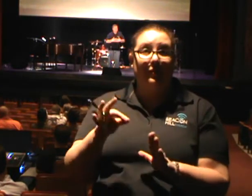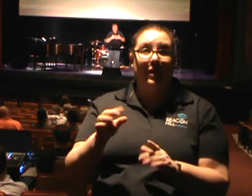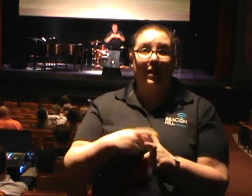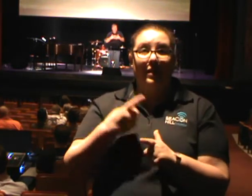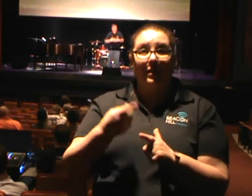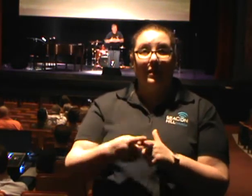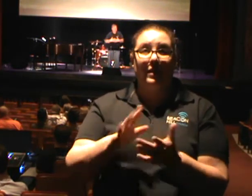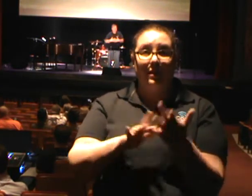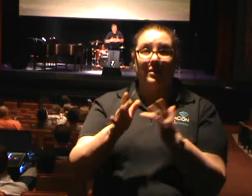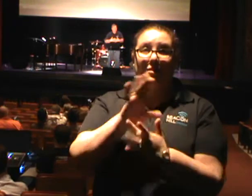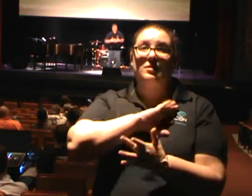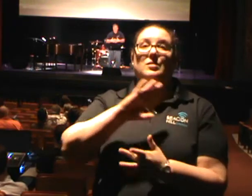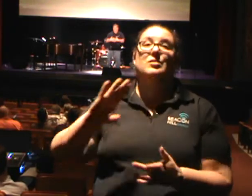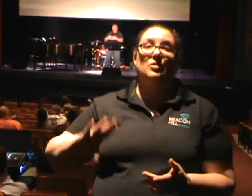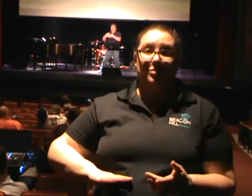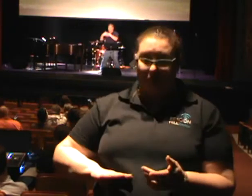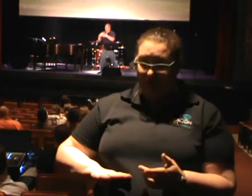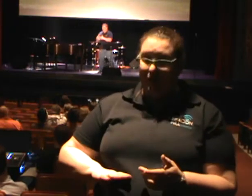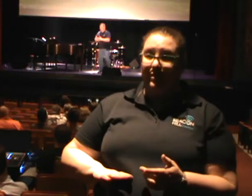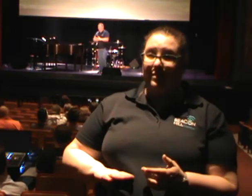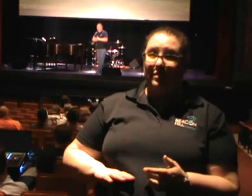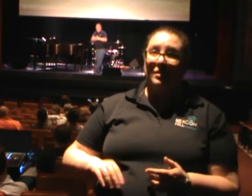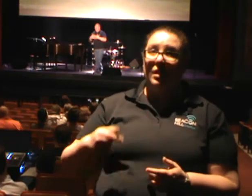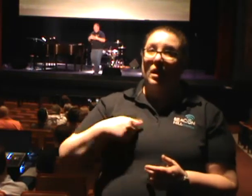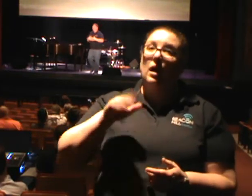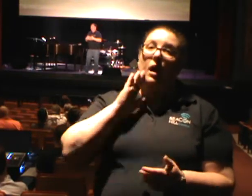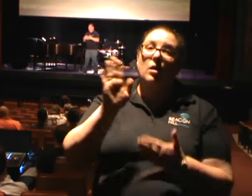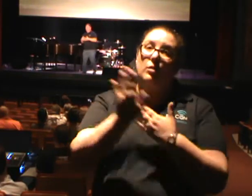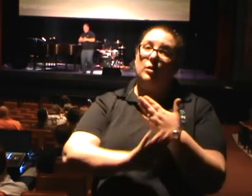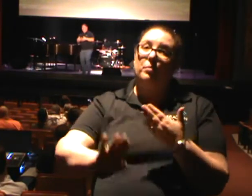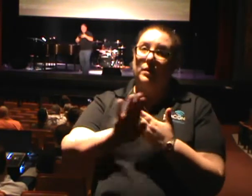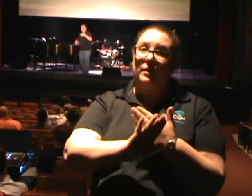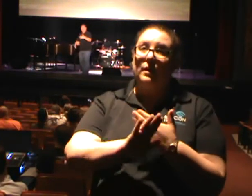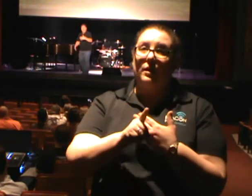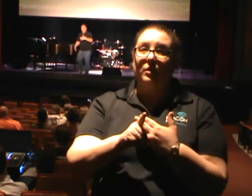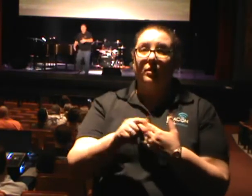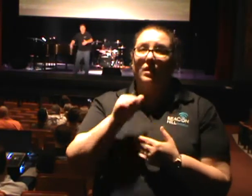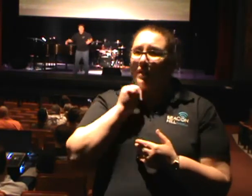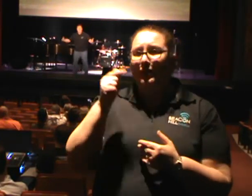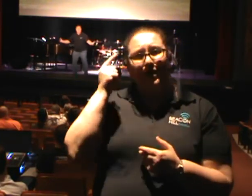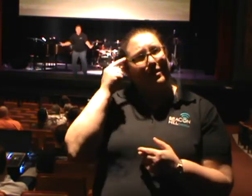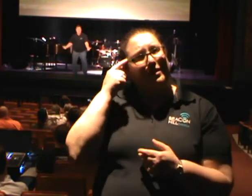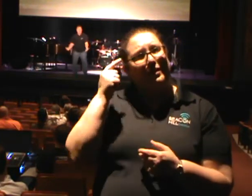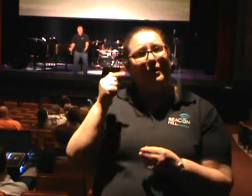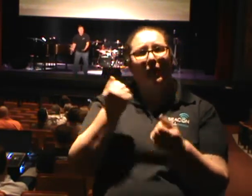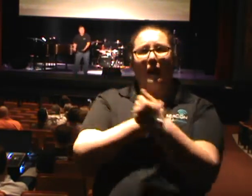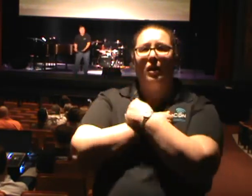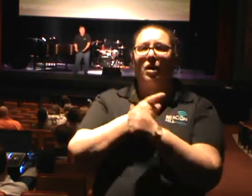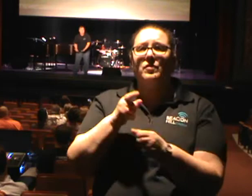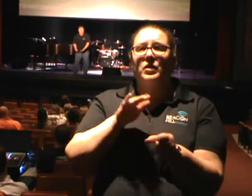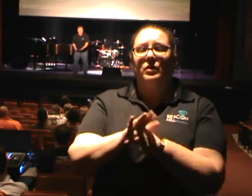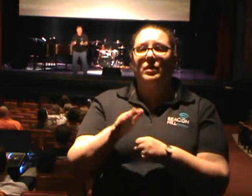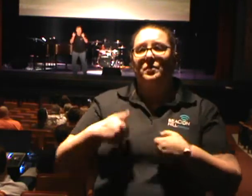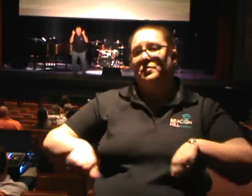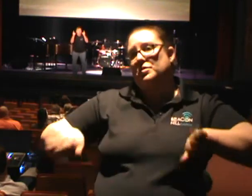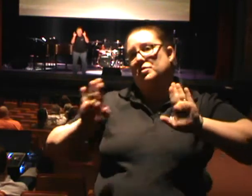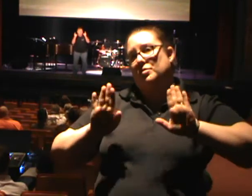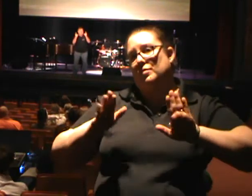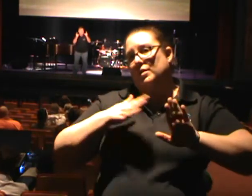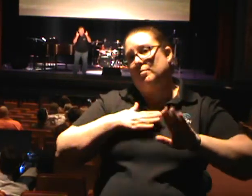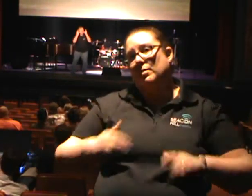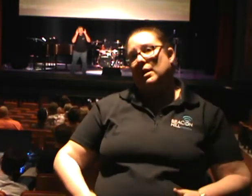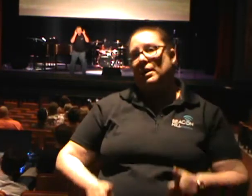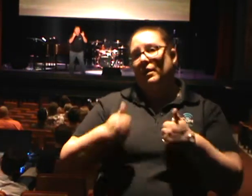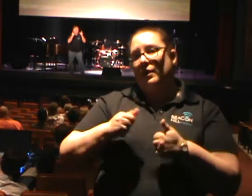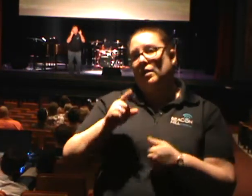than Jesus Christ. Well, I will protect you. I don't think that I love you enough to lay down my life for you. But there is